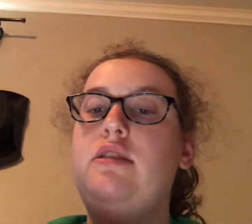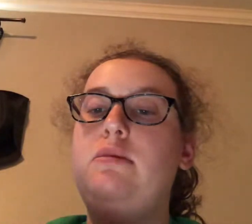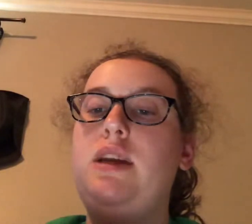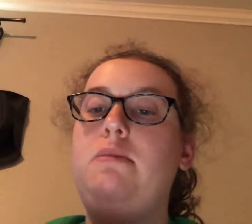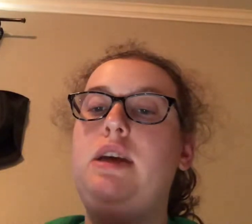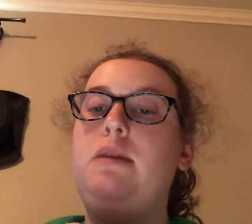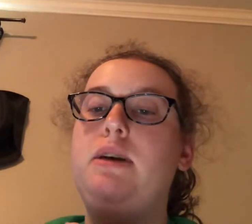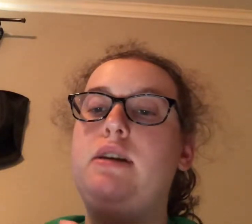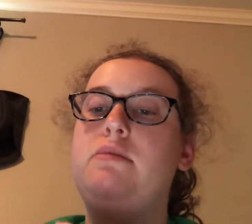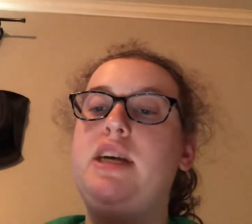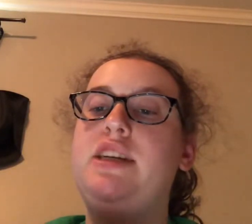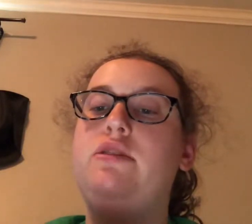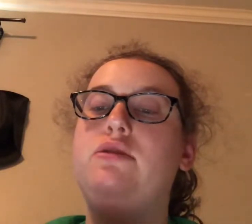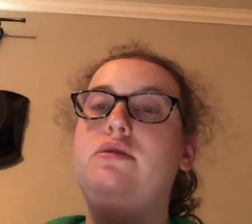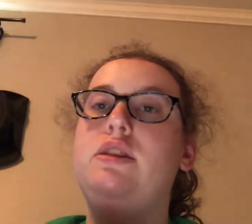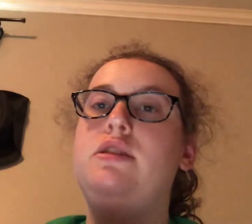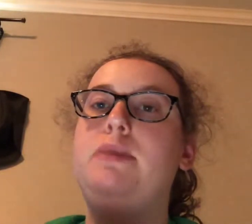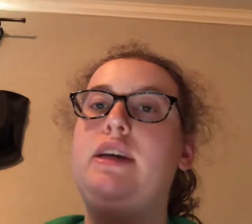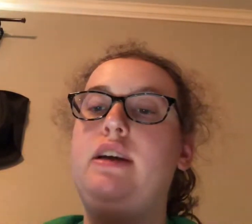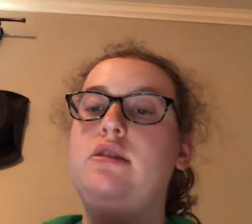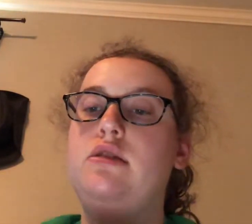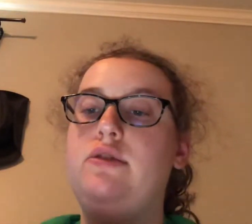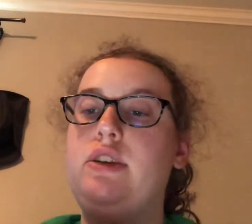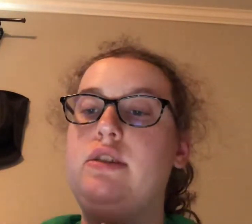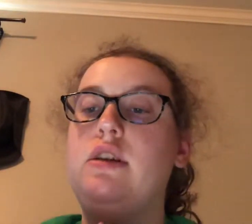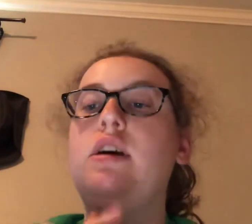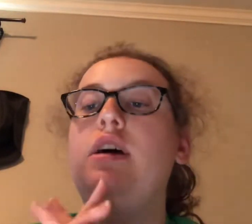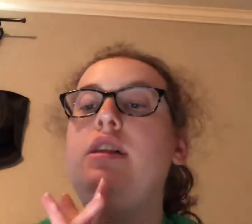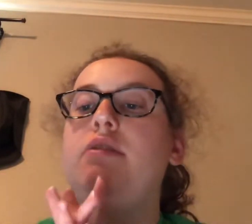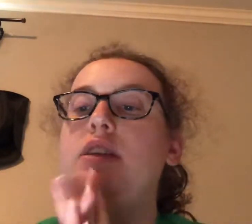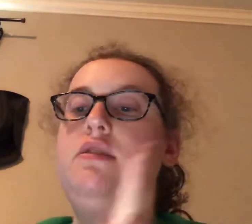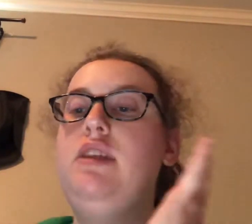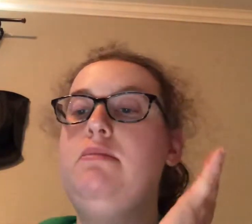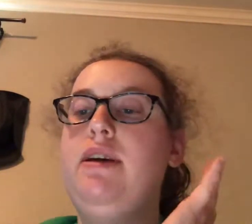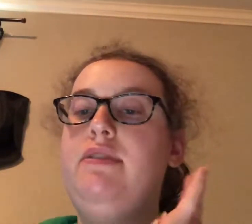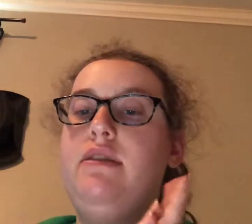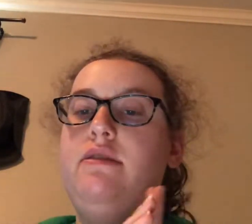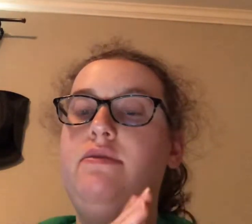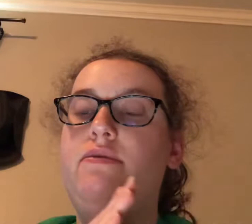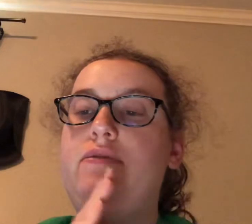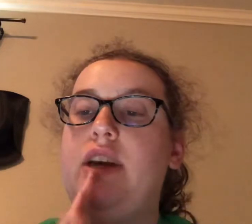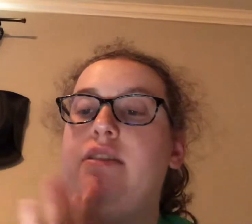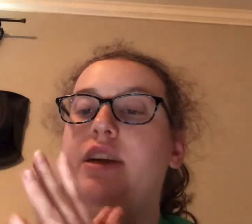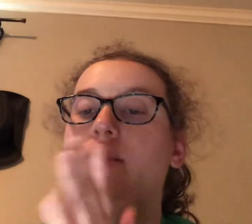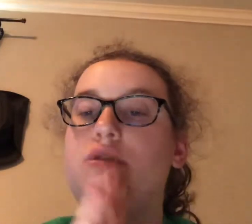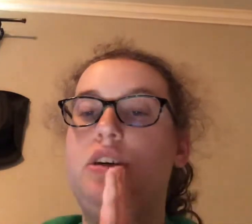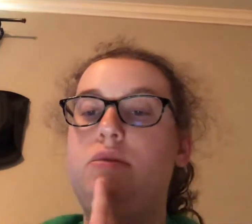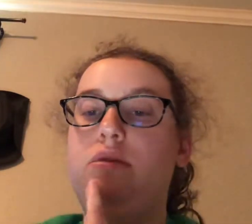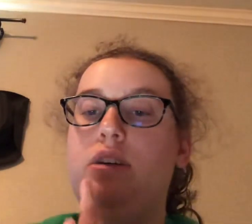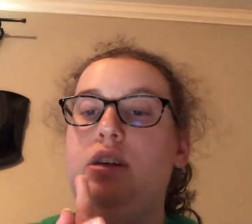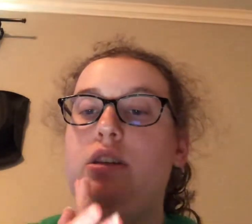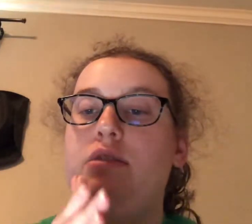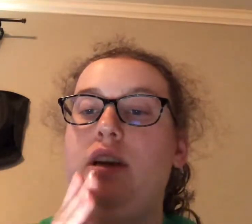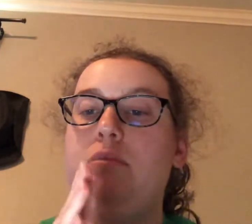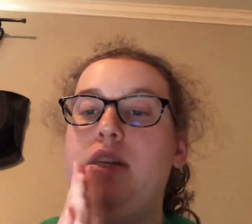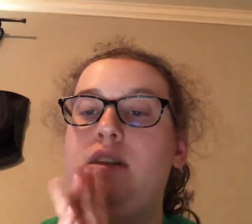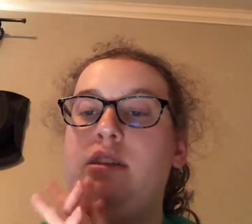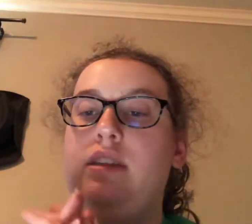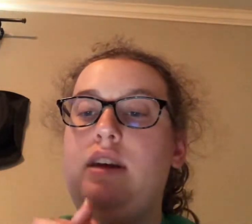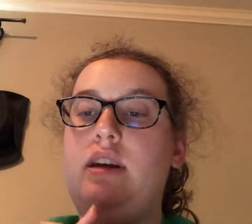too many Pinkie Pie's Magic Duel and Spike at Your Service. The rest of them I found very enjoyable. The three I mentioned that I